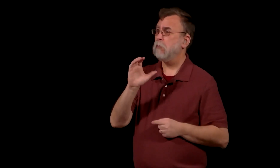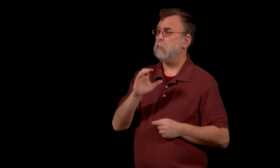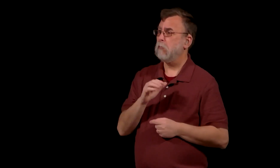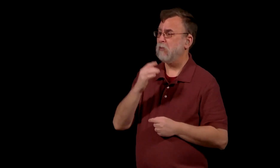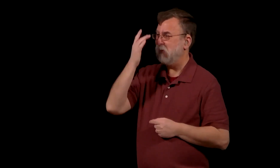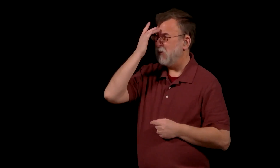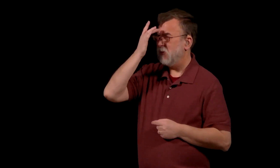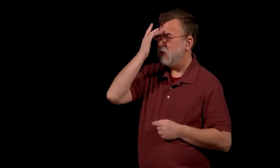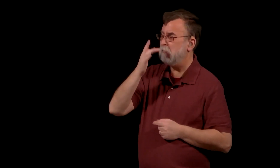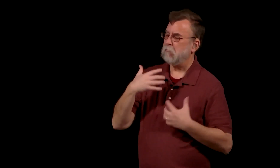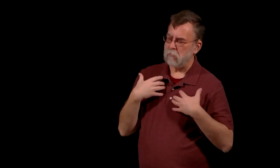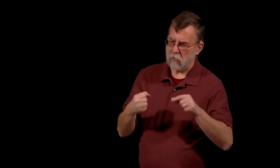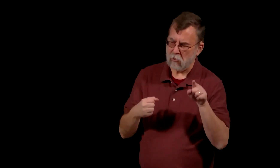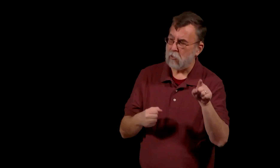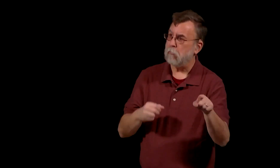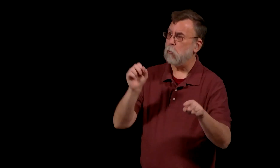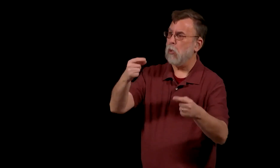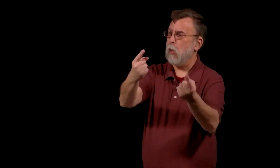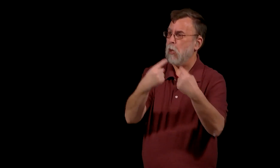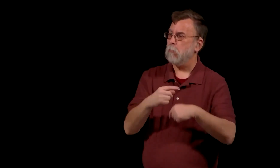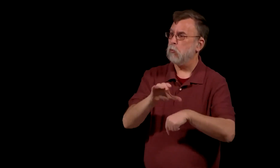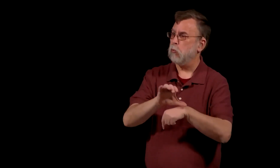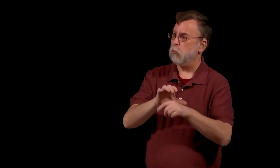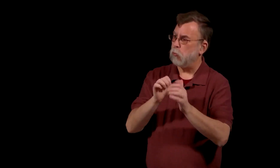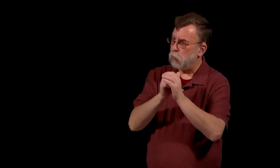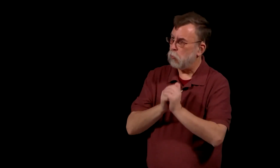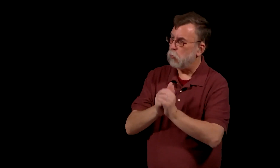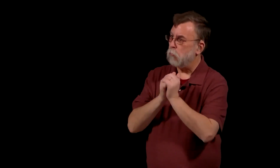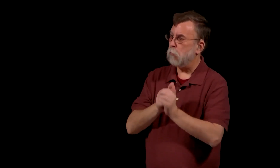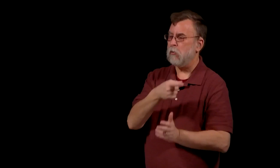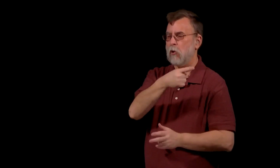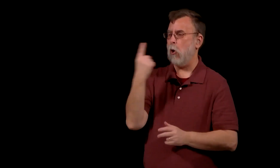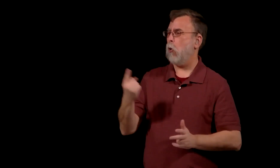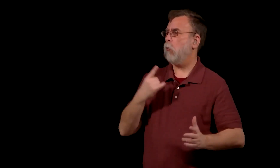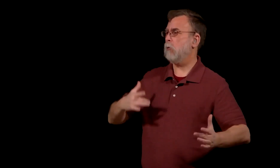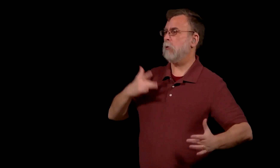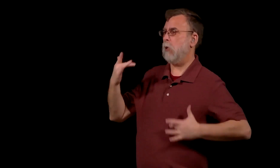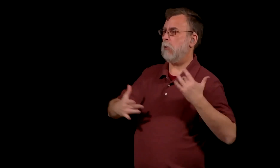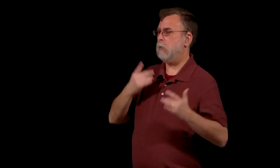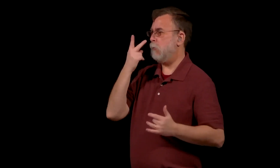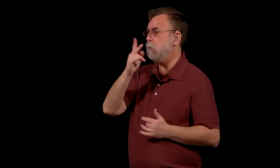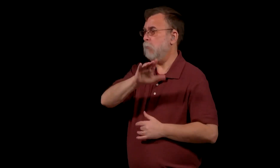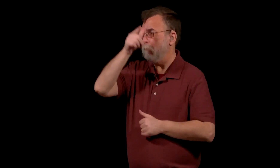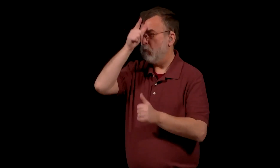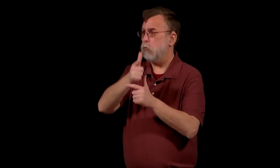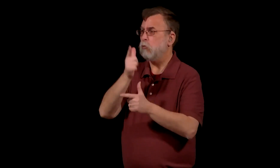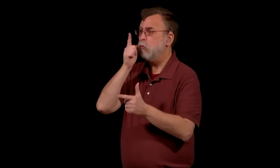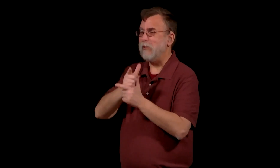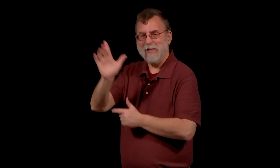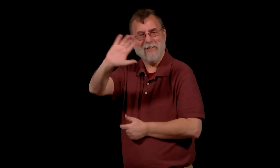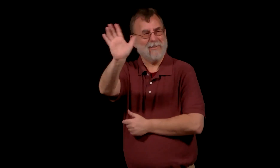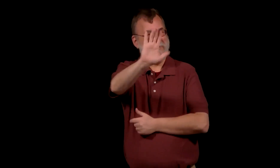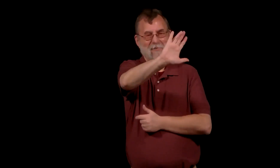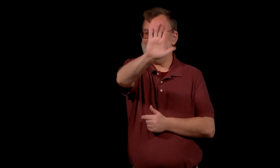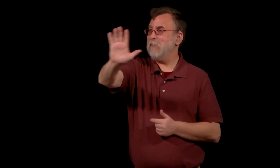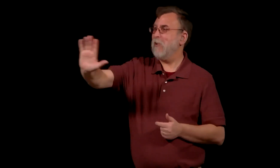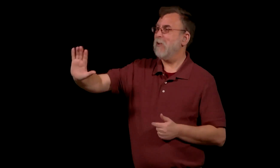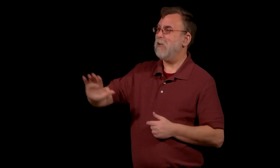have it. As people who are sick, we come into church and we worship and pray and we are excited to see our brothers